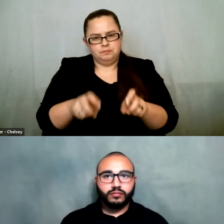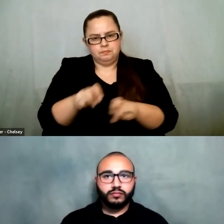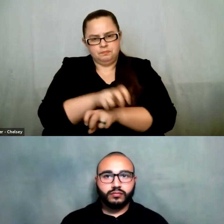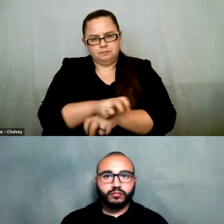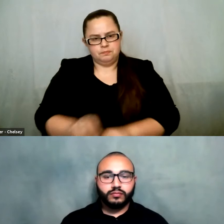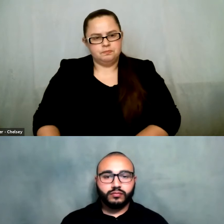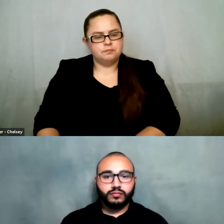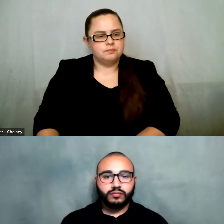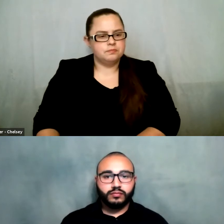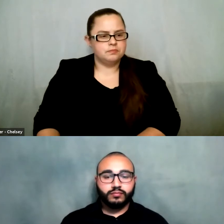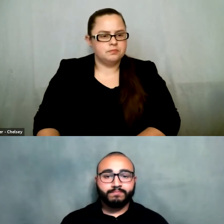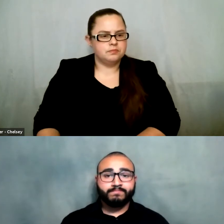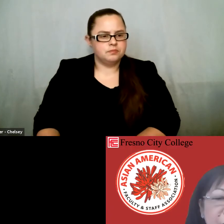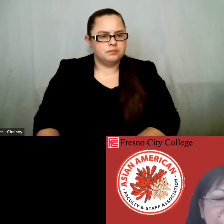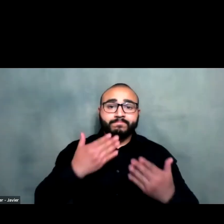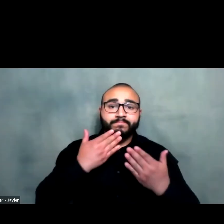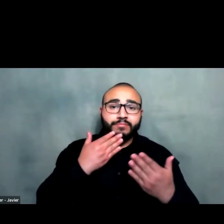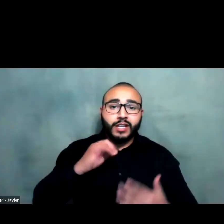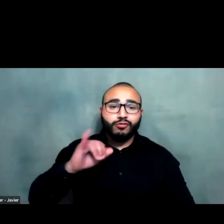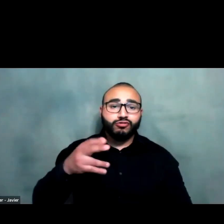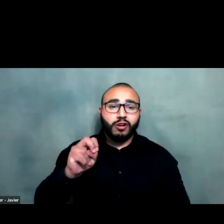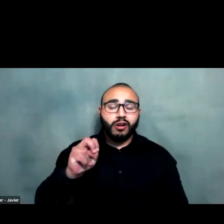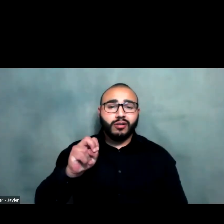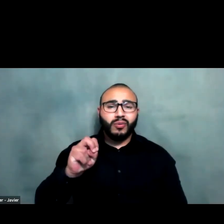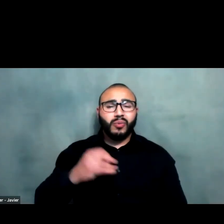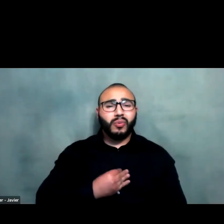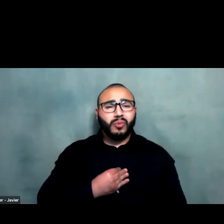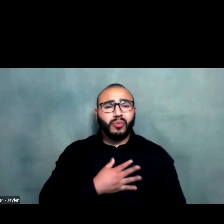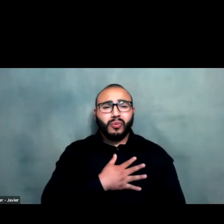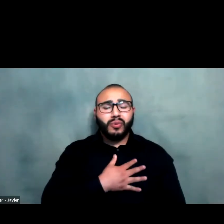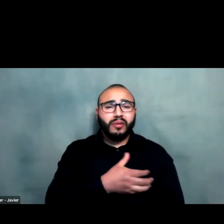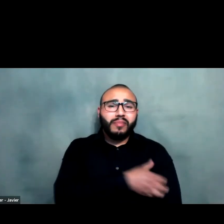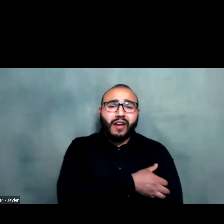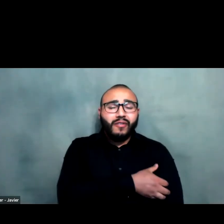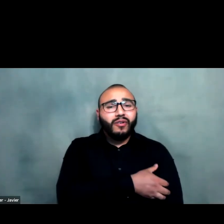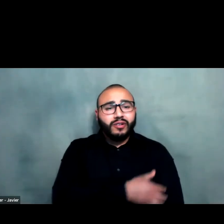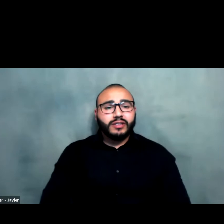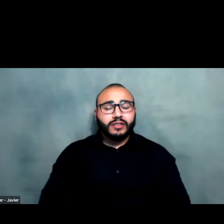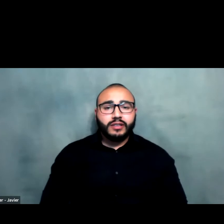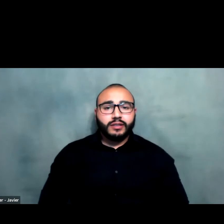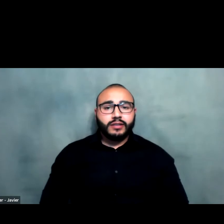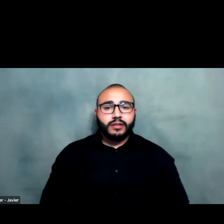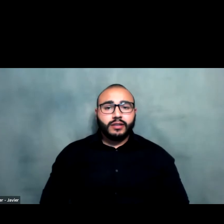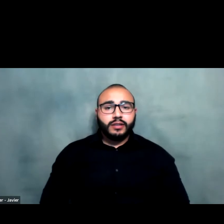Thank you, John. That was powerful. Thank you very much. Up next, I'm going.